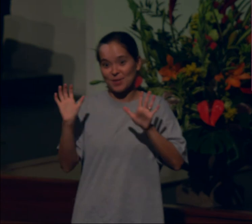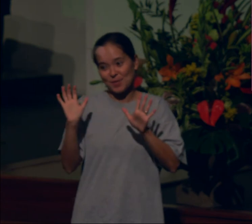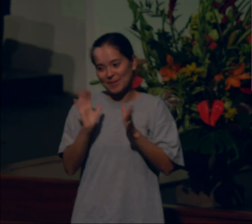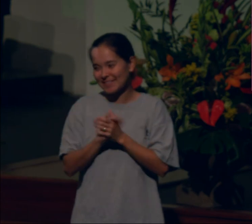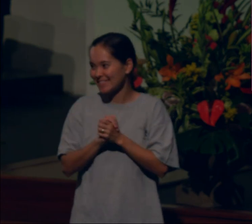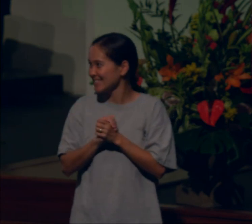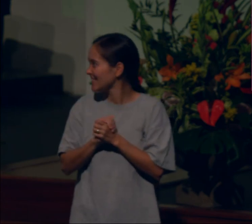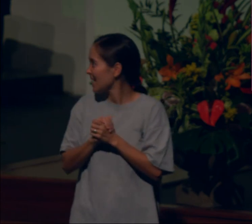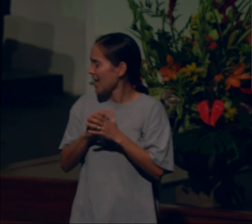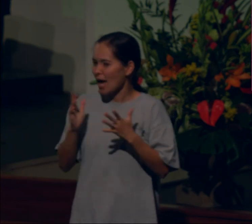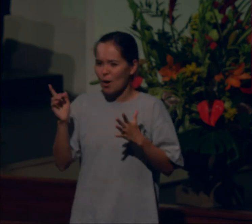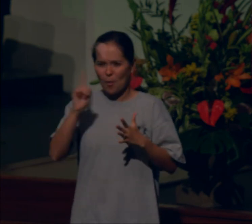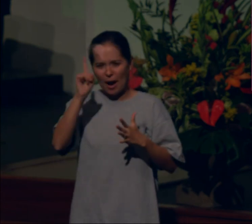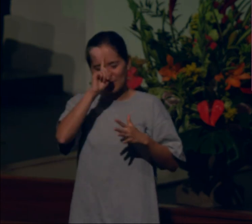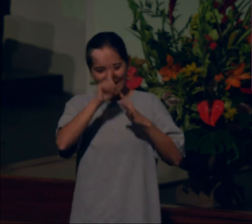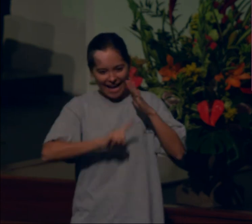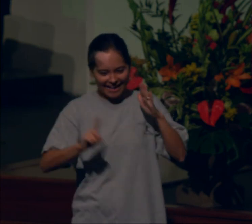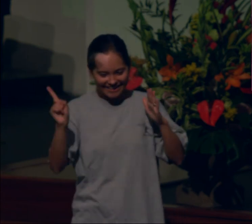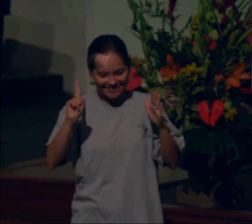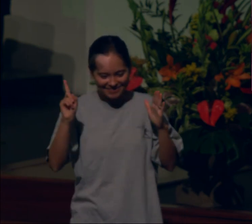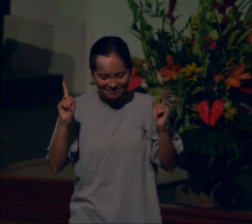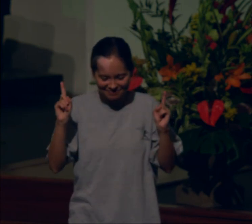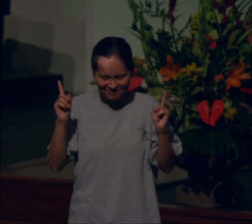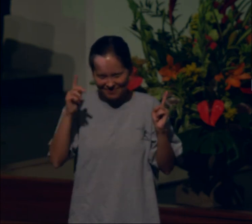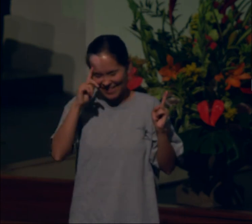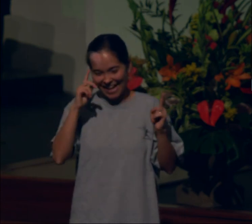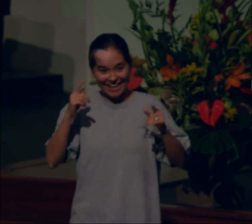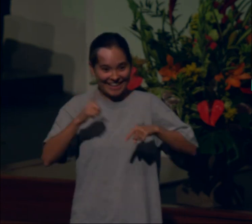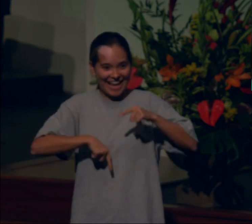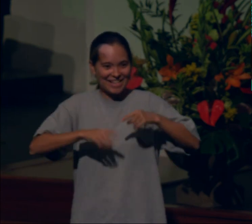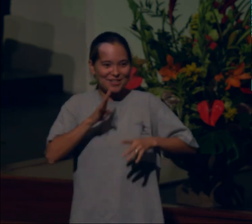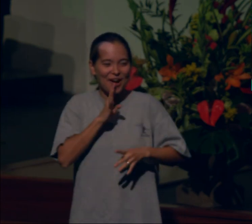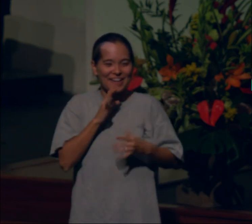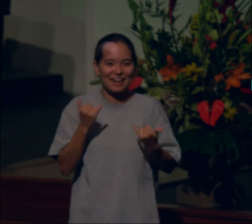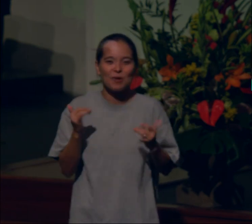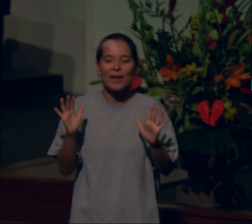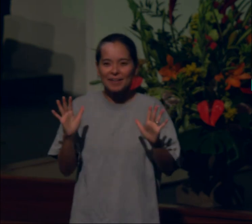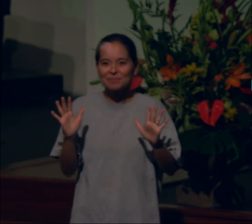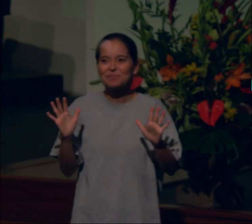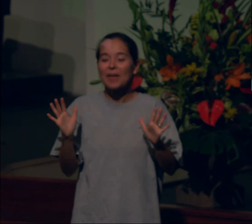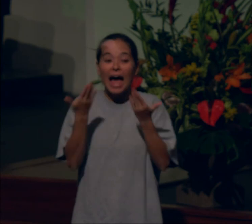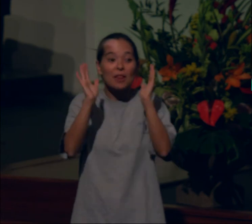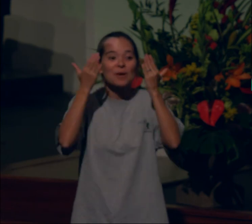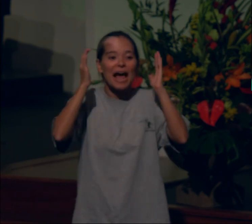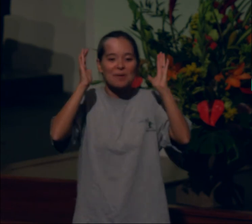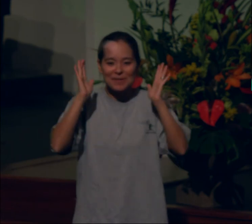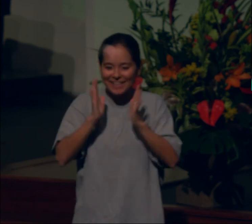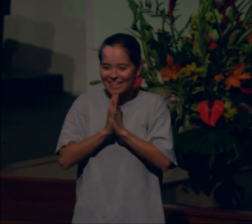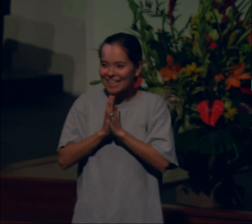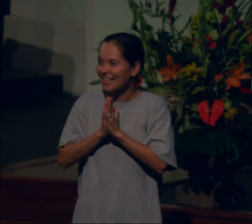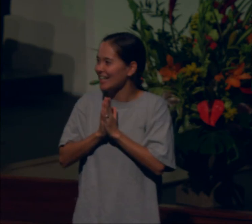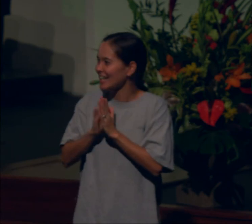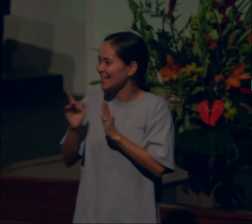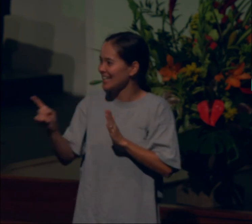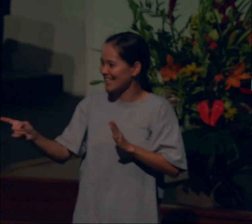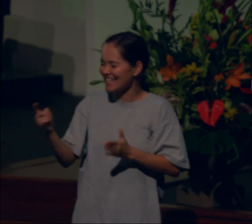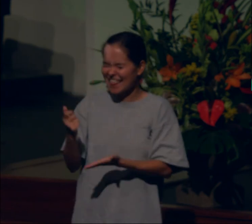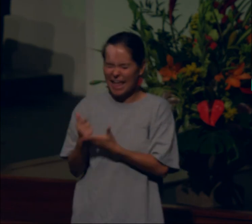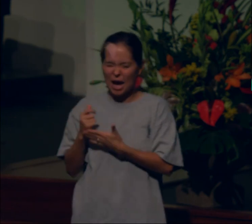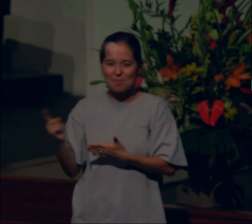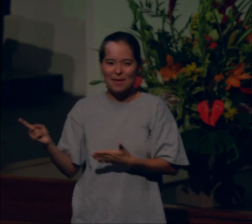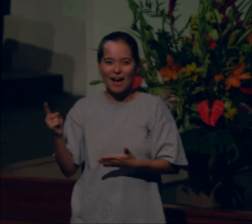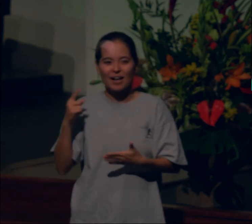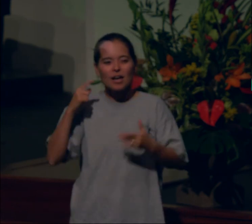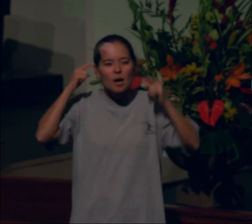Where was I? I was trying to talk to you. That's all I was trying to do. Halloween. If you see one of these little guys running around with